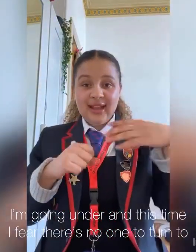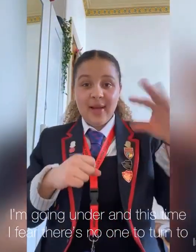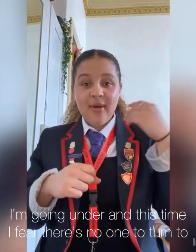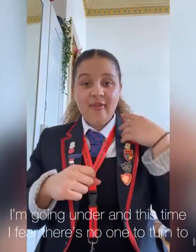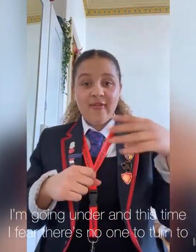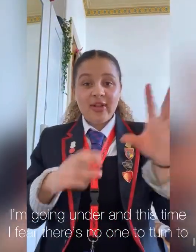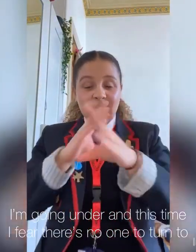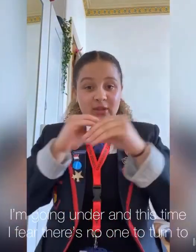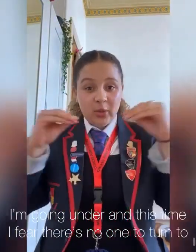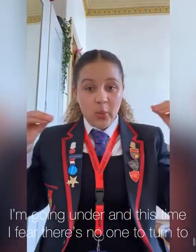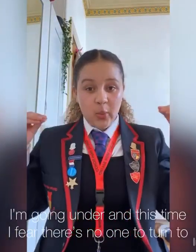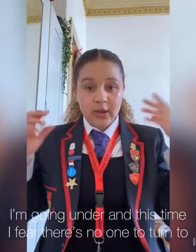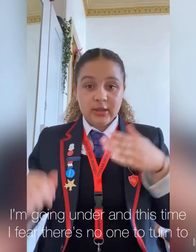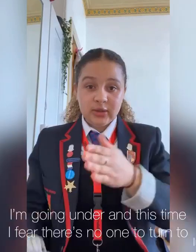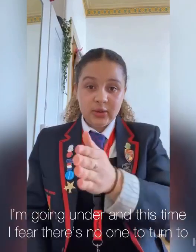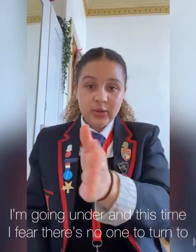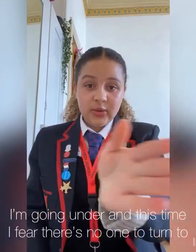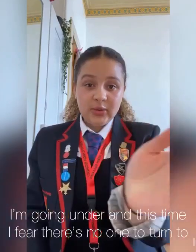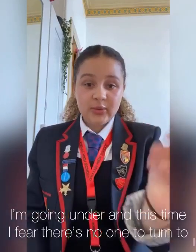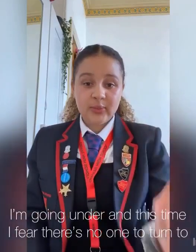Time I fear there's no one to turn to.